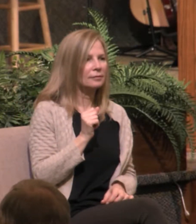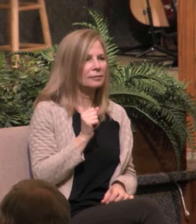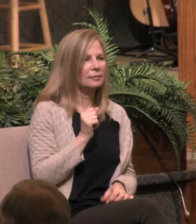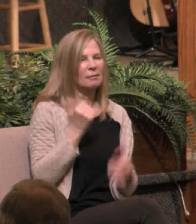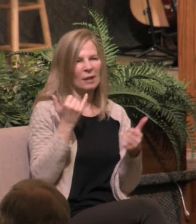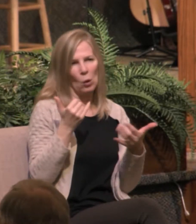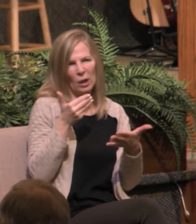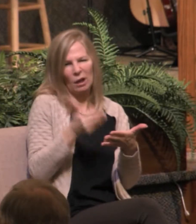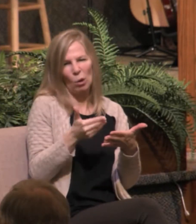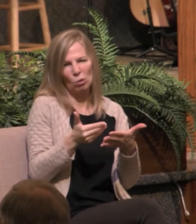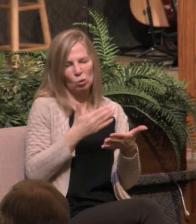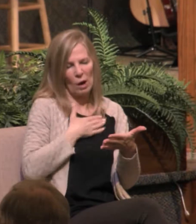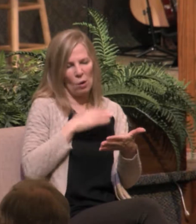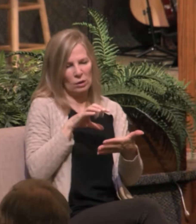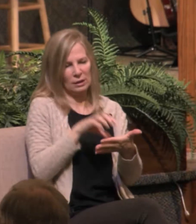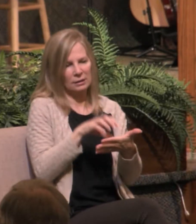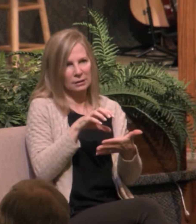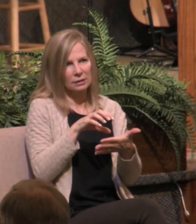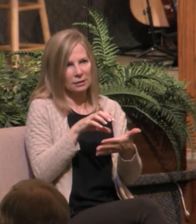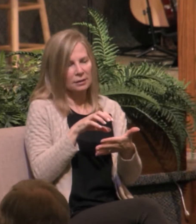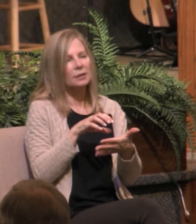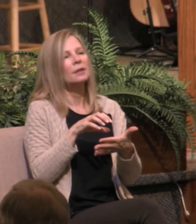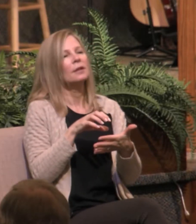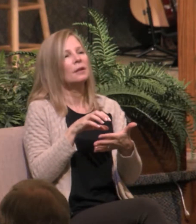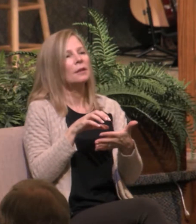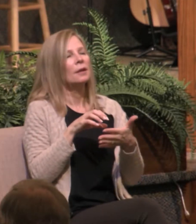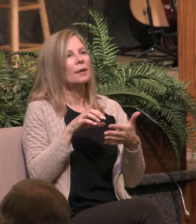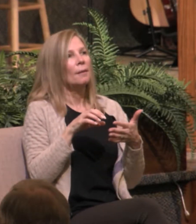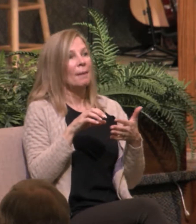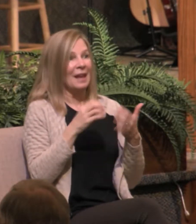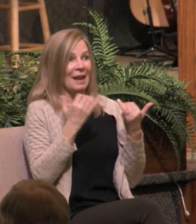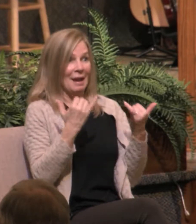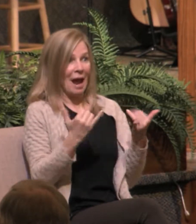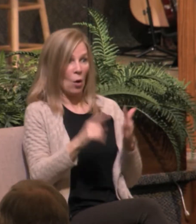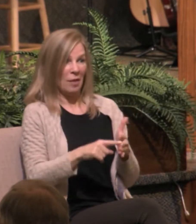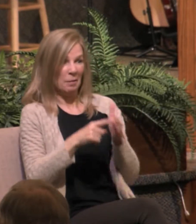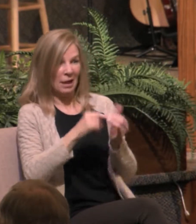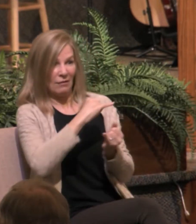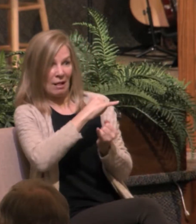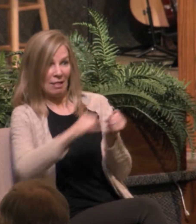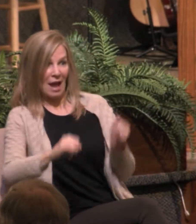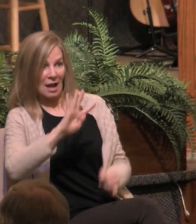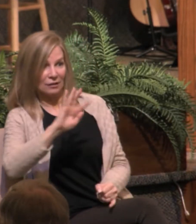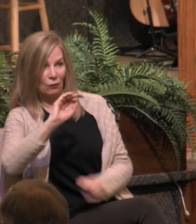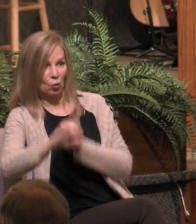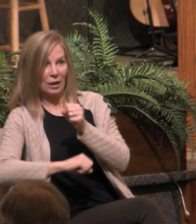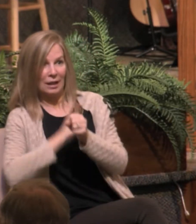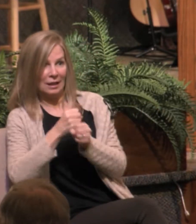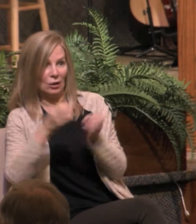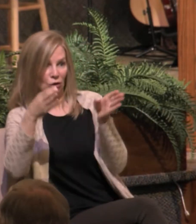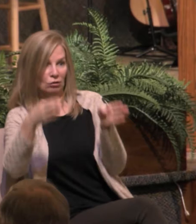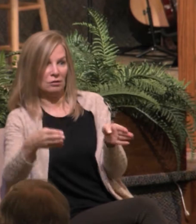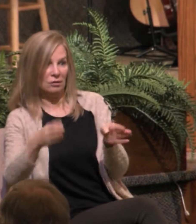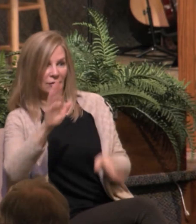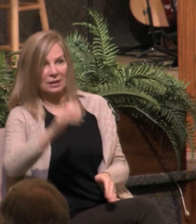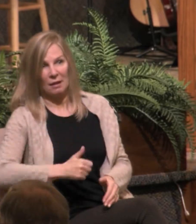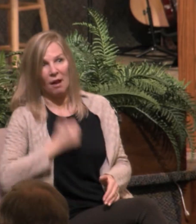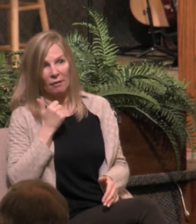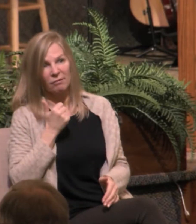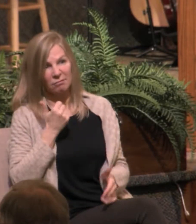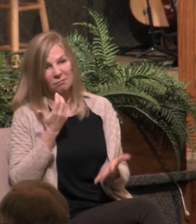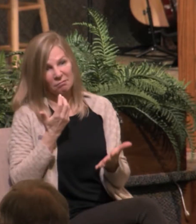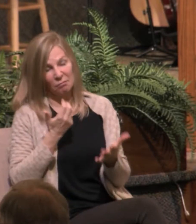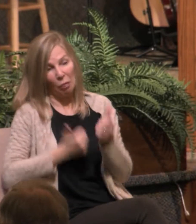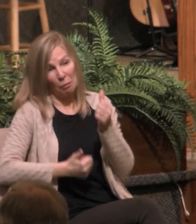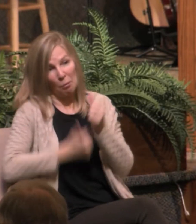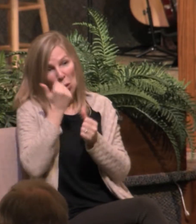So we're at the text this morning at the beginning of the last 40 years of Moses' life. Probably from a purely ministerial standpoint, the most productive